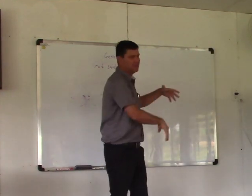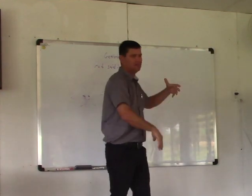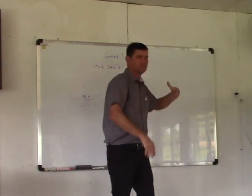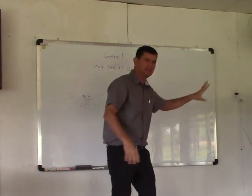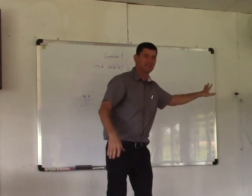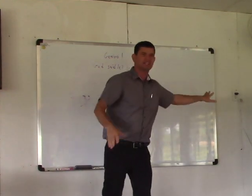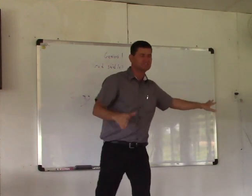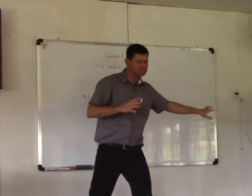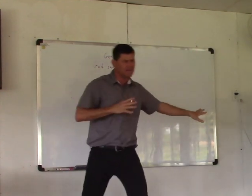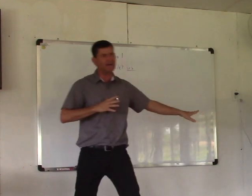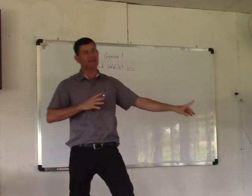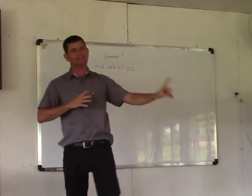Philip, fine.